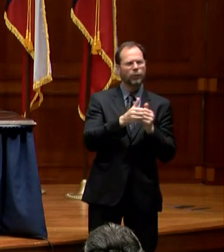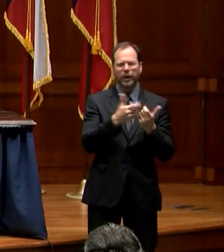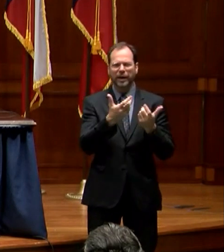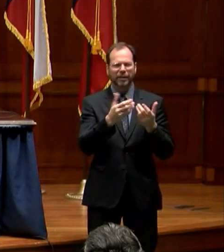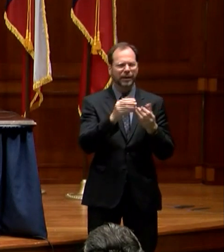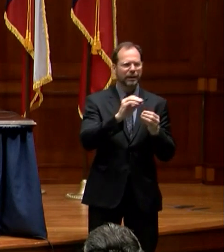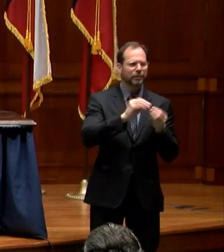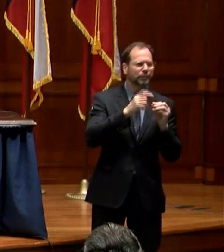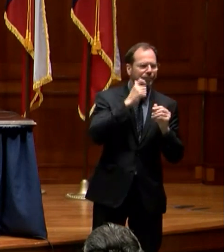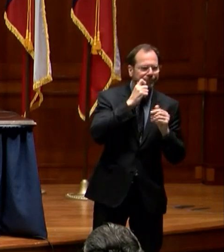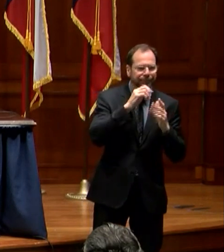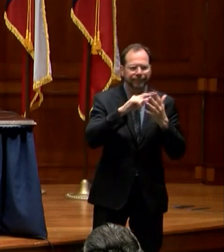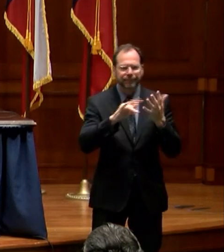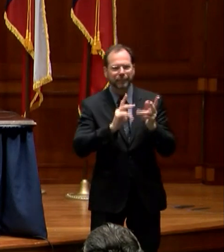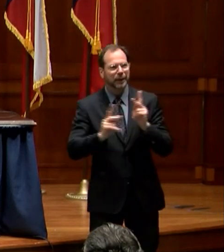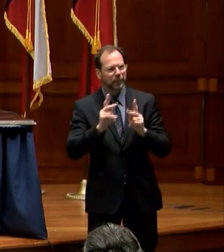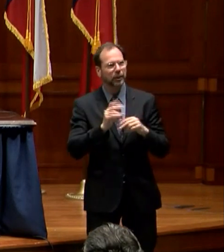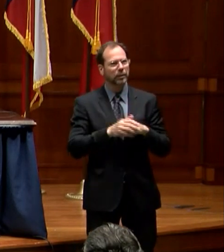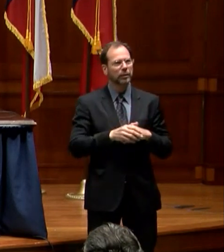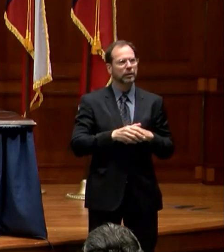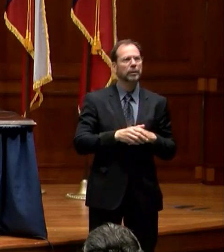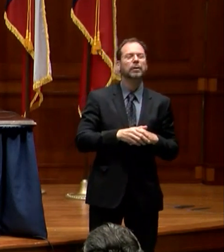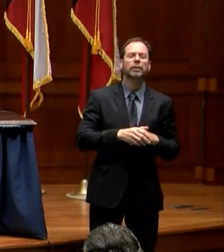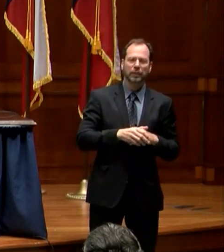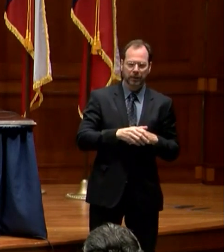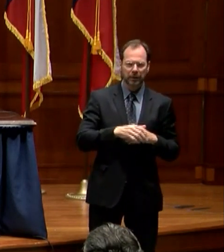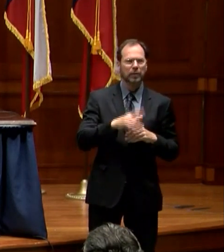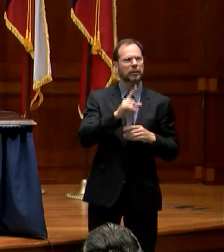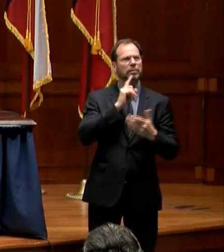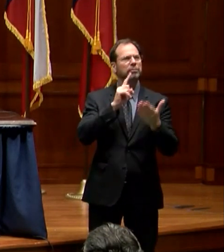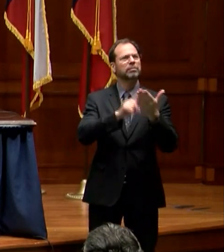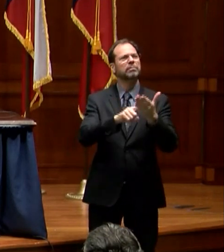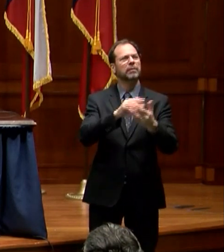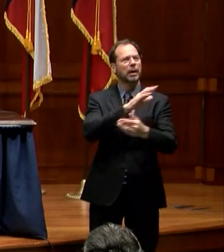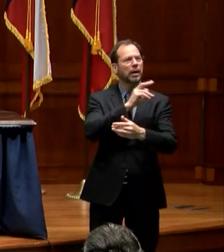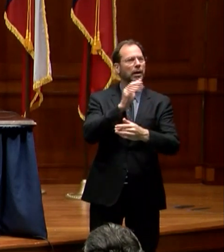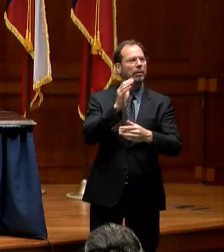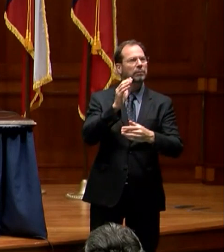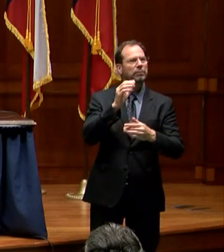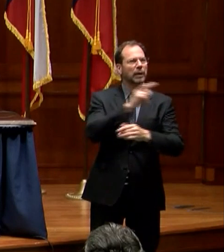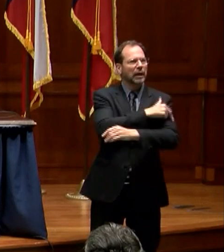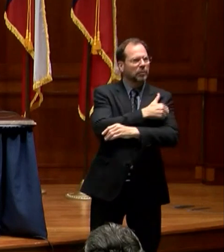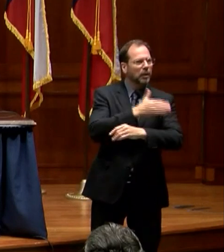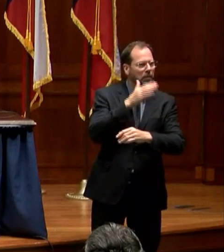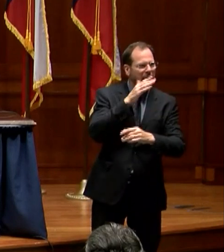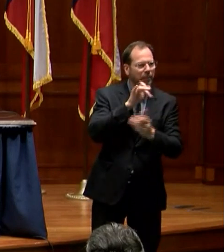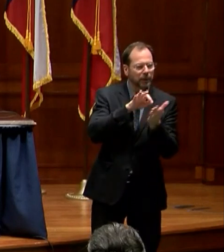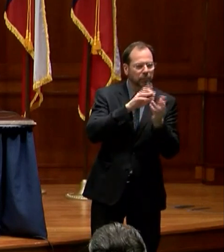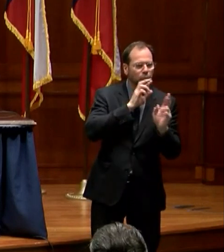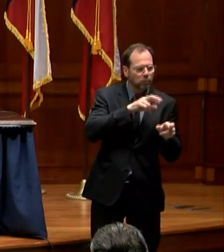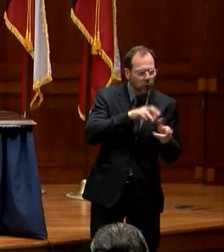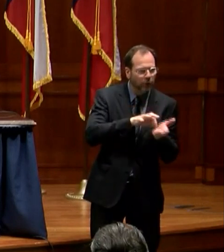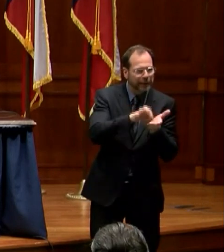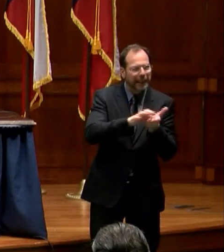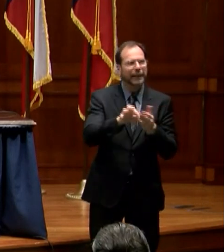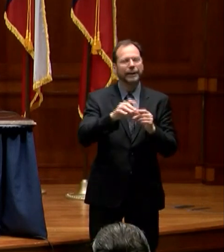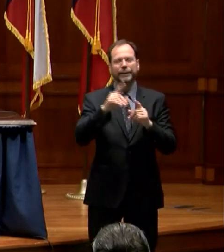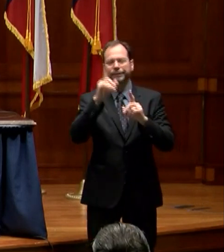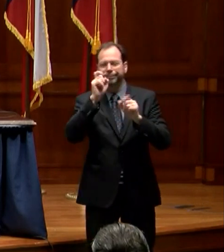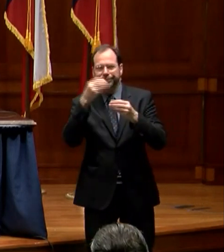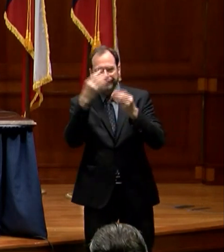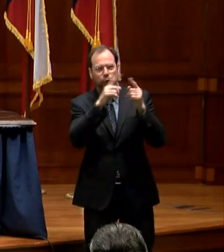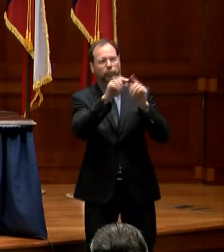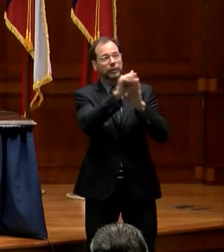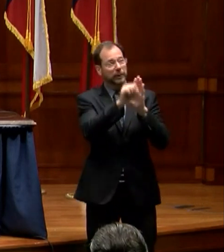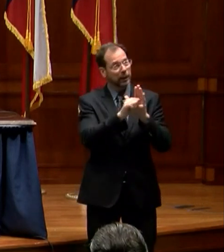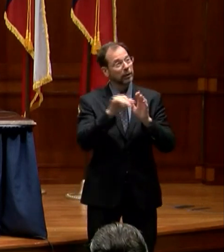data. Previously, you have issued executive orders mandating, hospital bed capacity being reported and testing results being reported to the state.